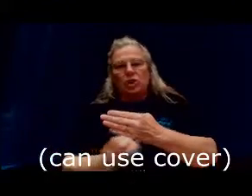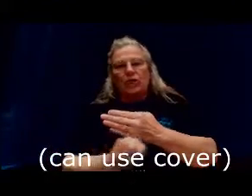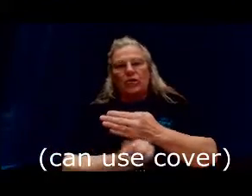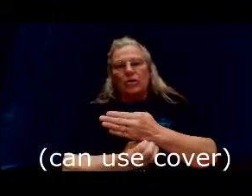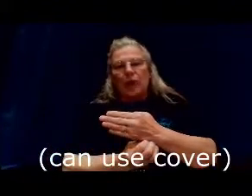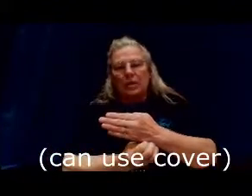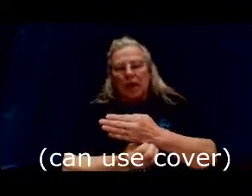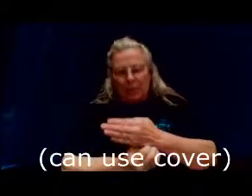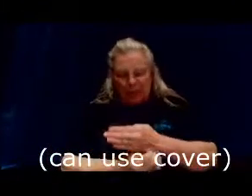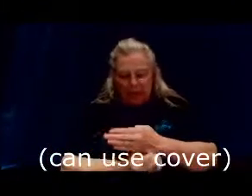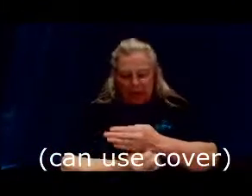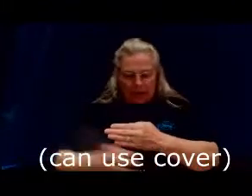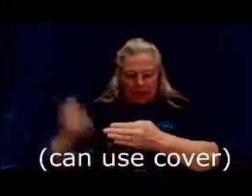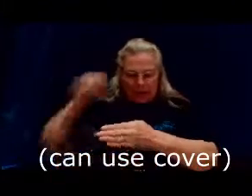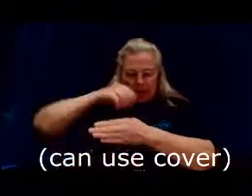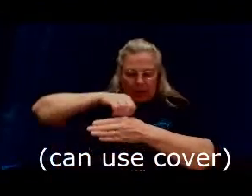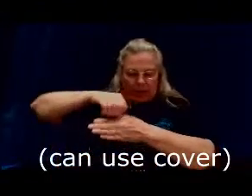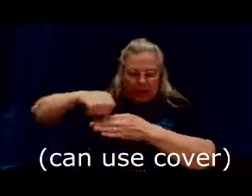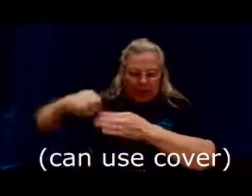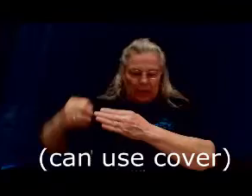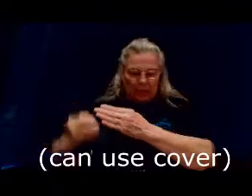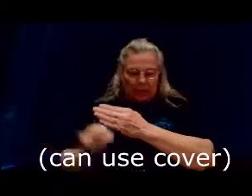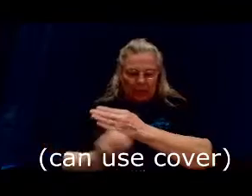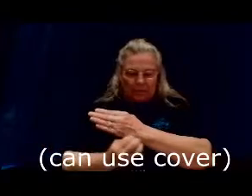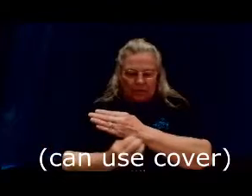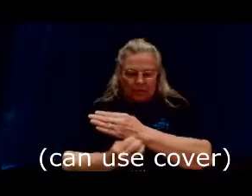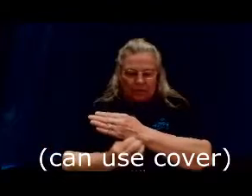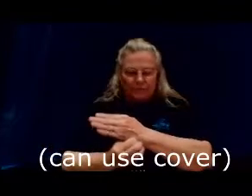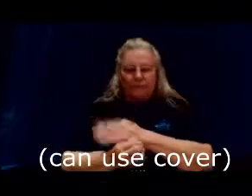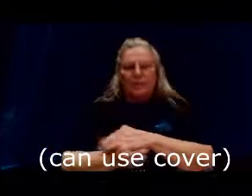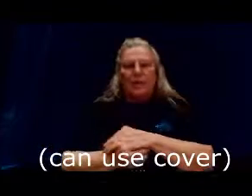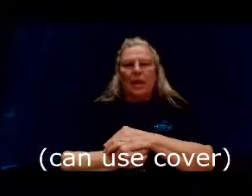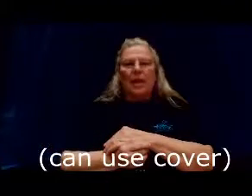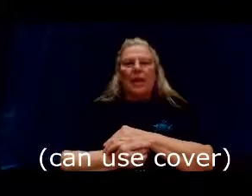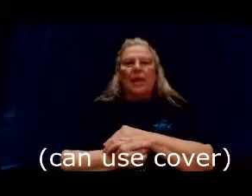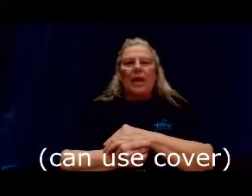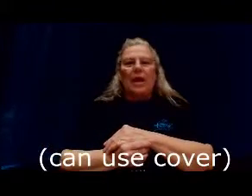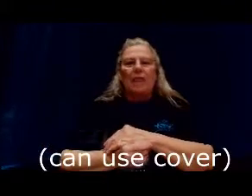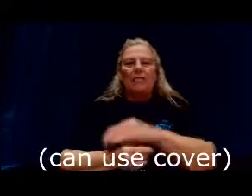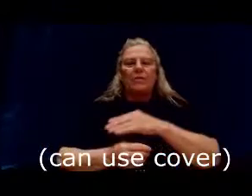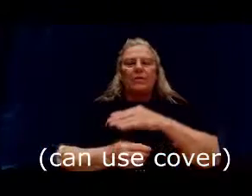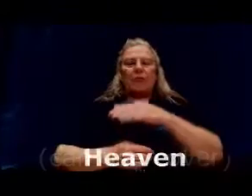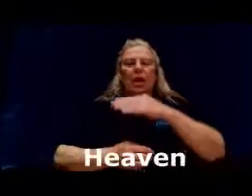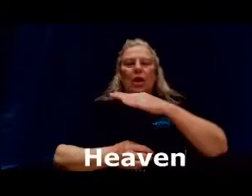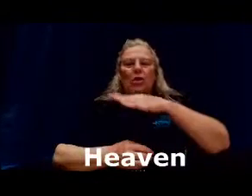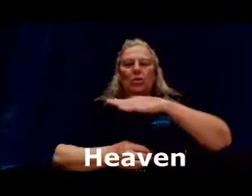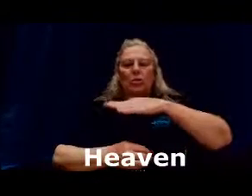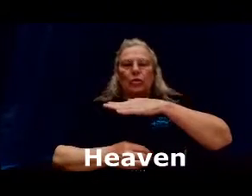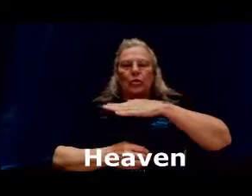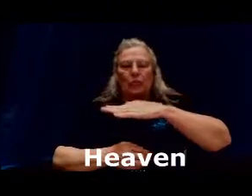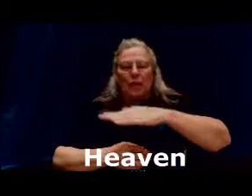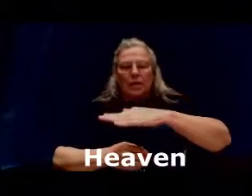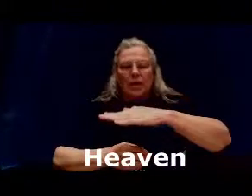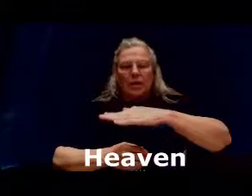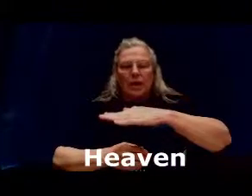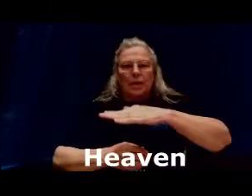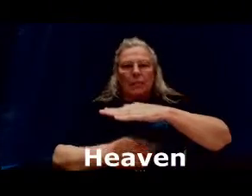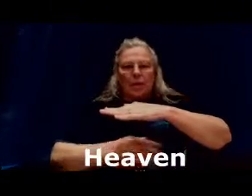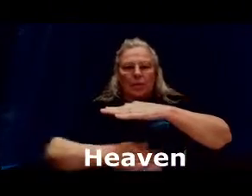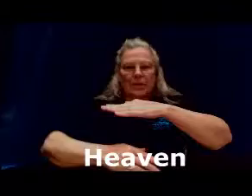of your non-dominant hand. Gills. Heaven, your non-dominant hand, palm